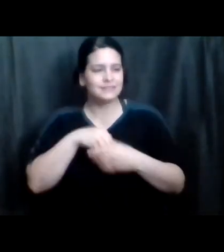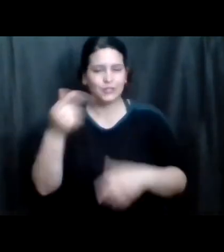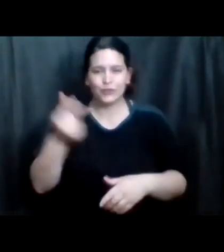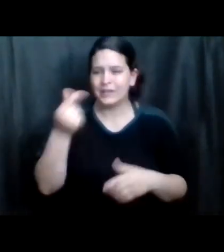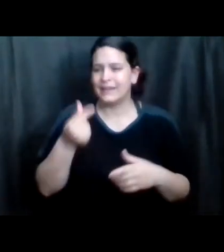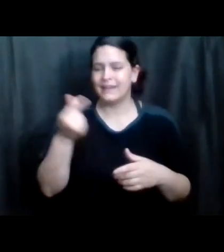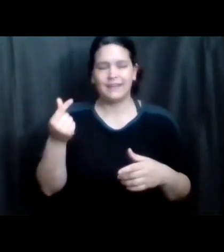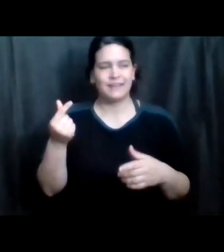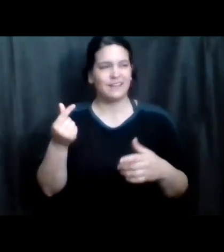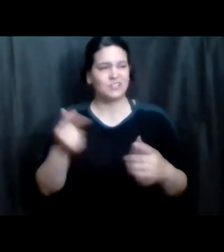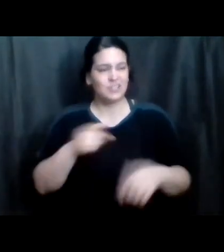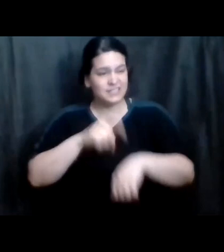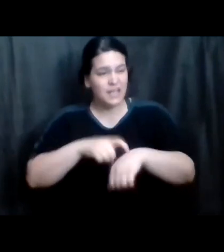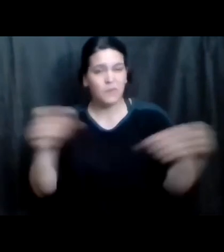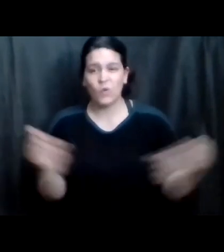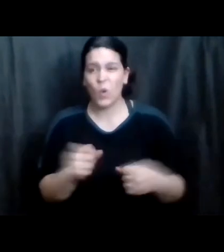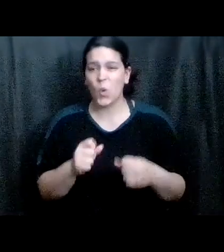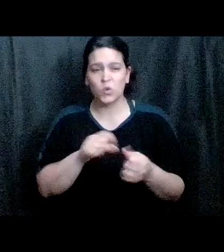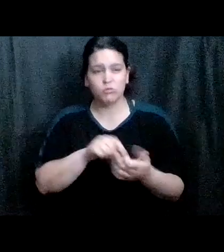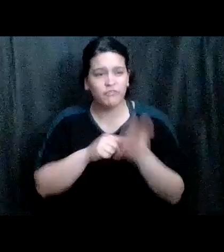cold reveals always their colors.